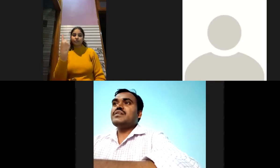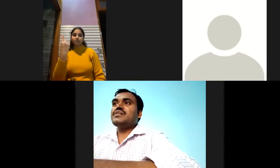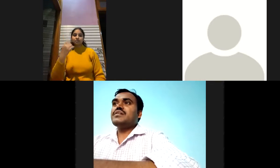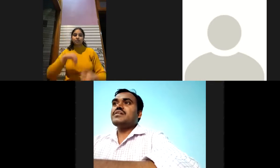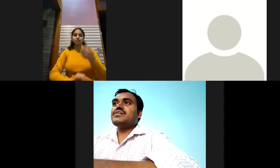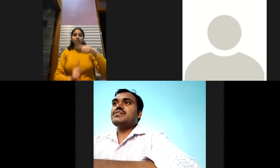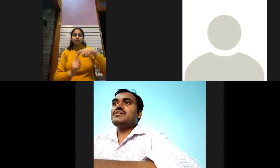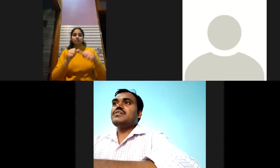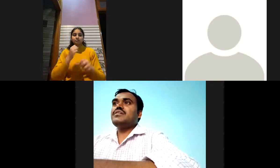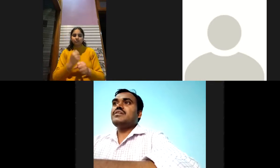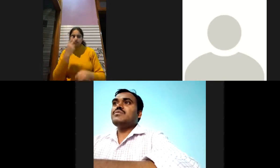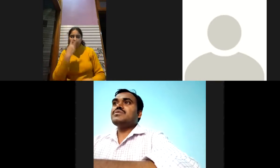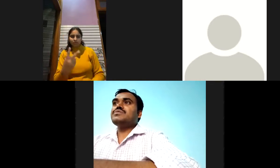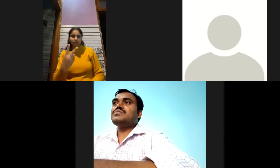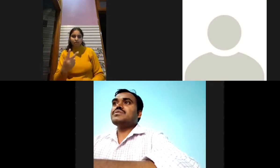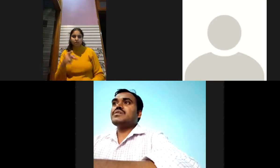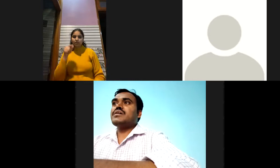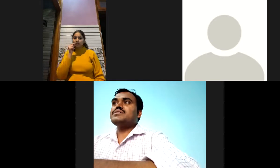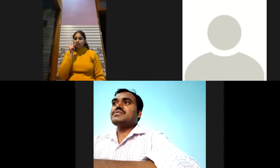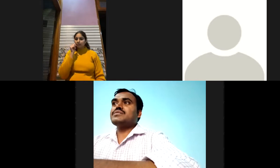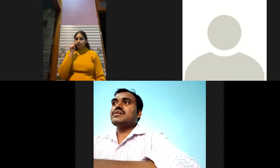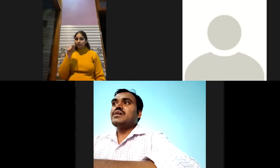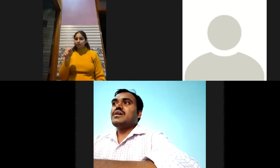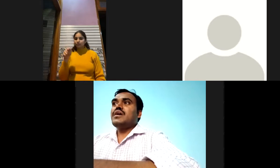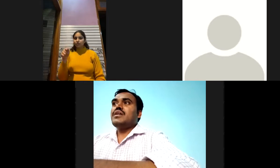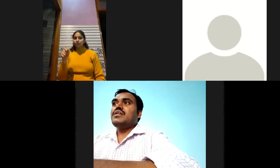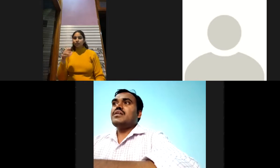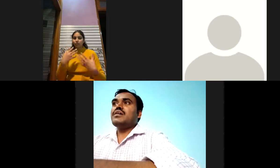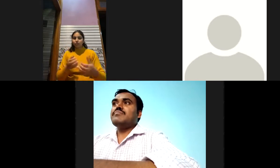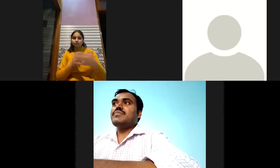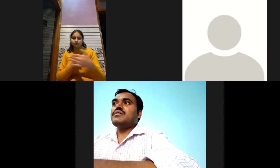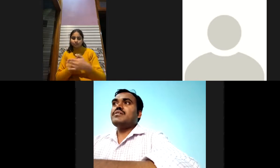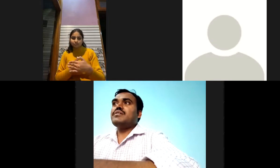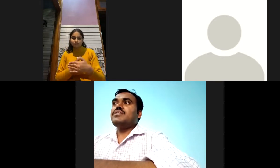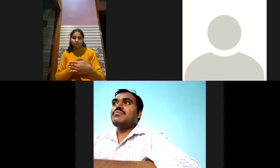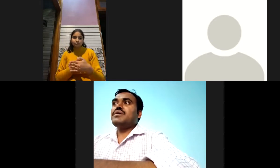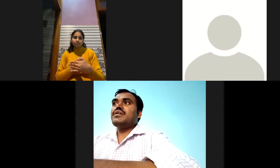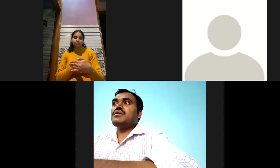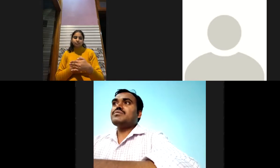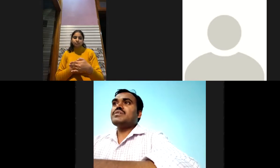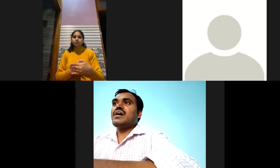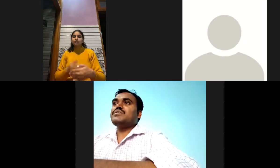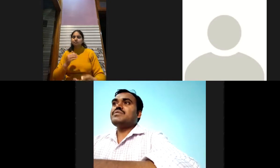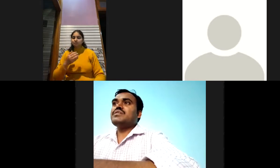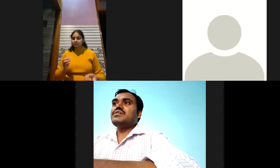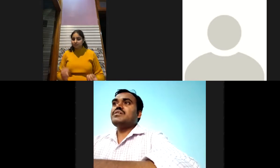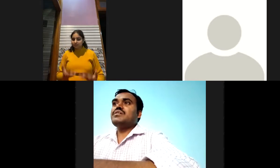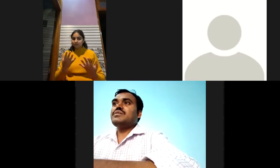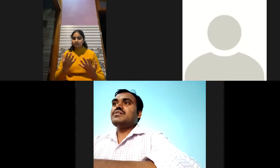that he wants to resist, and in the beginning, to starts